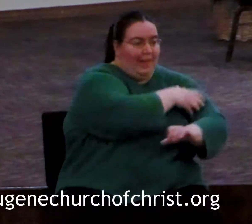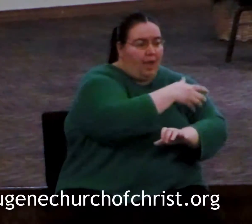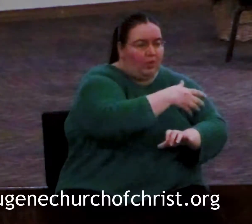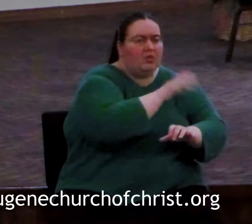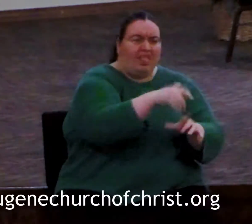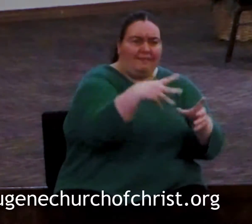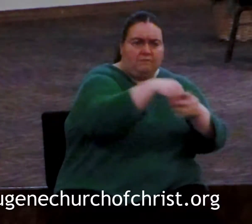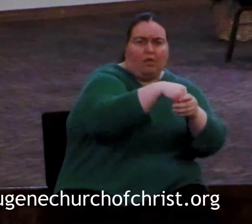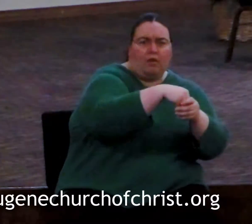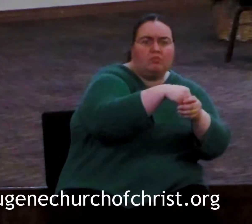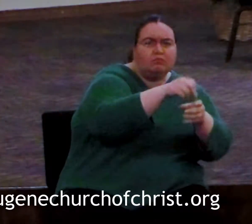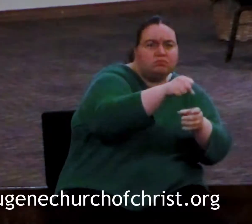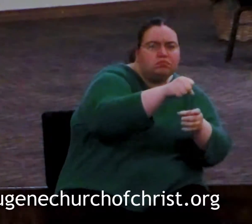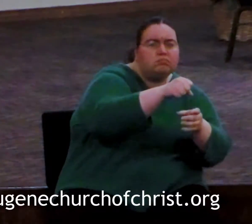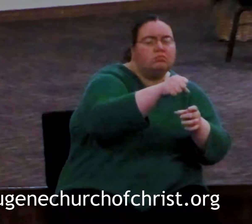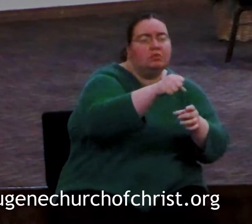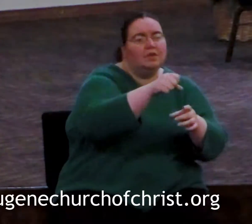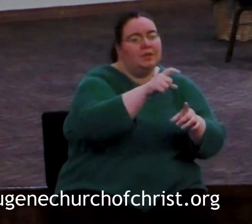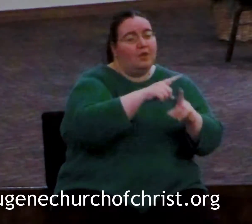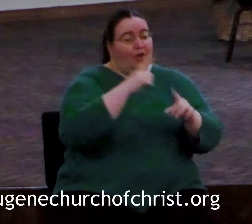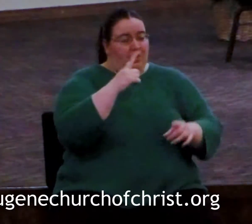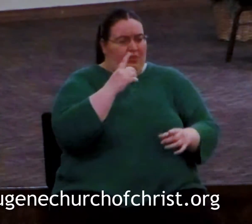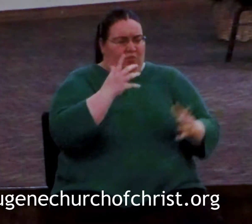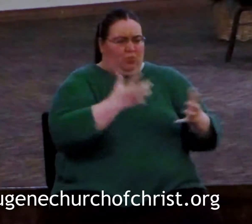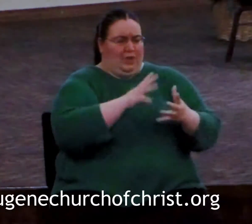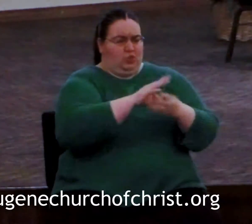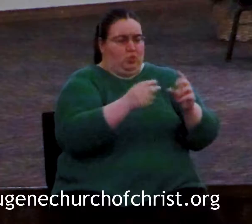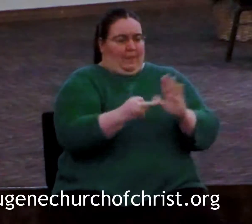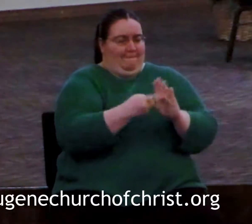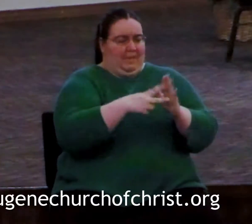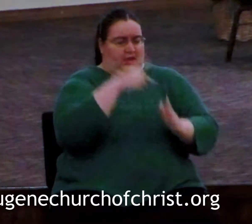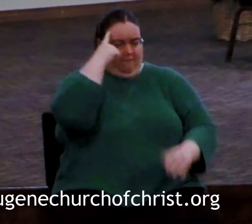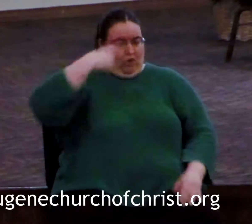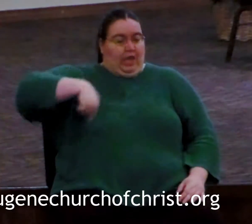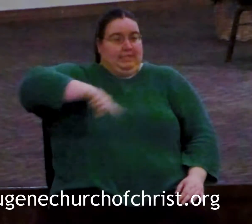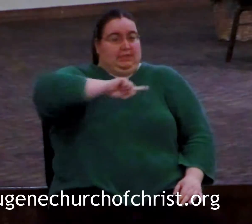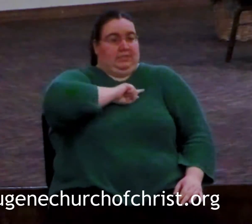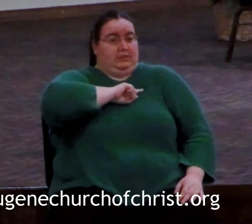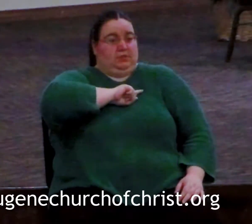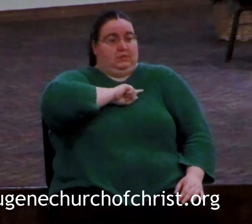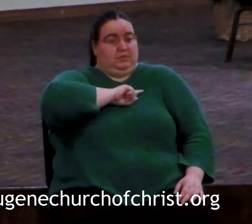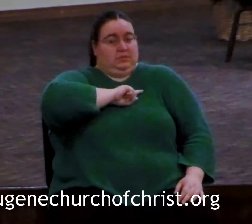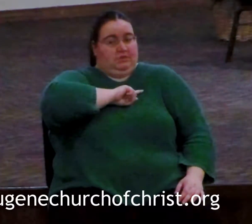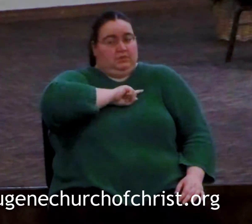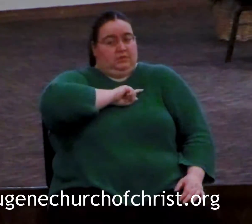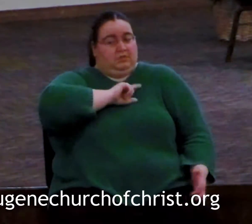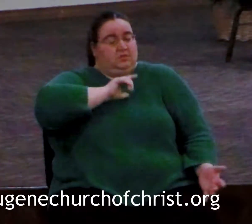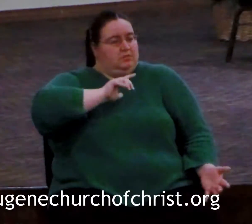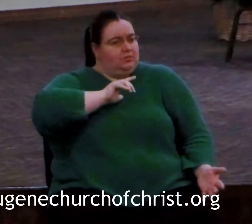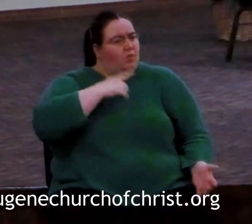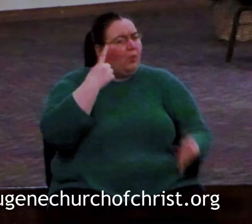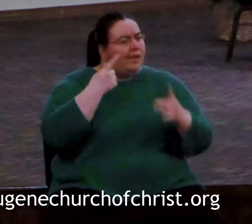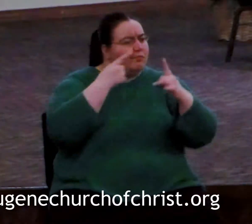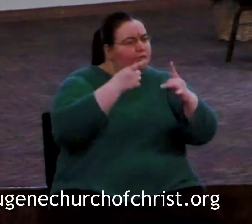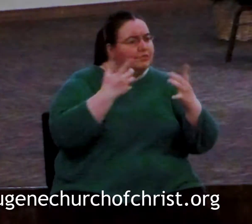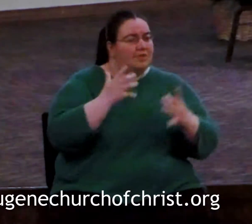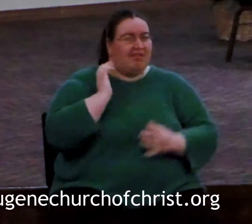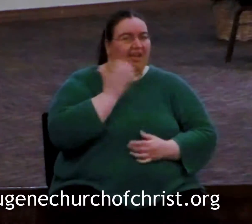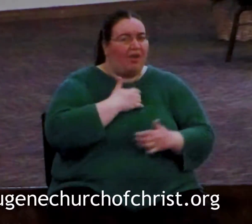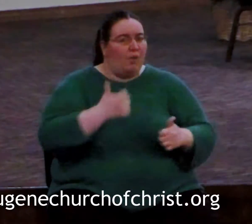definitely a part of the story. But for us, what does this story mean? And I think the place that we have to begin is there are going to be